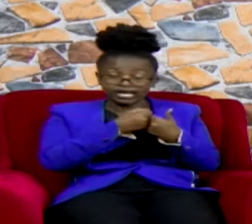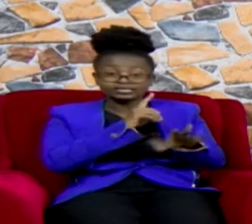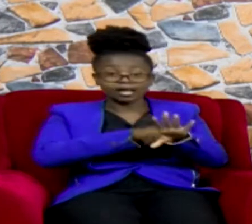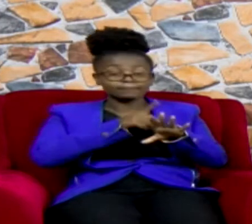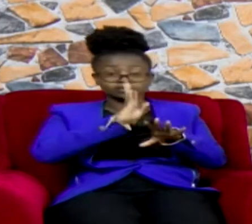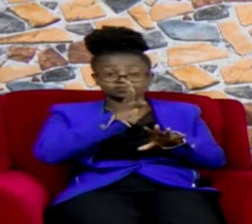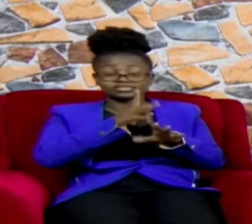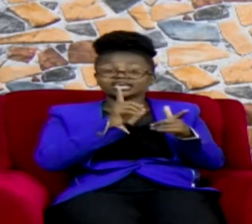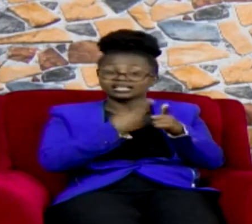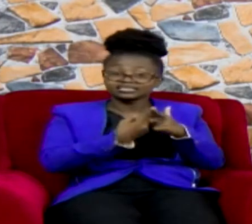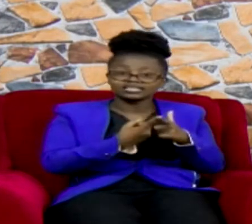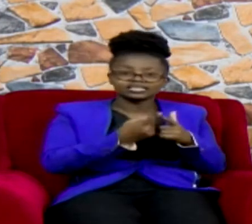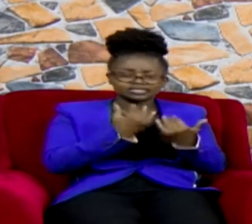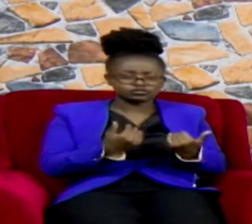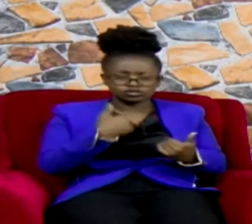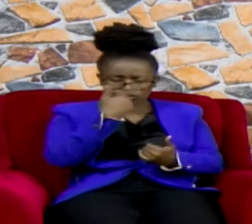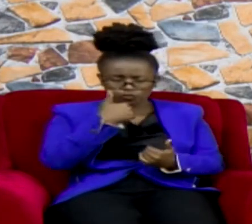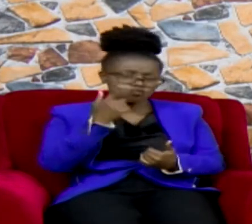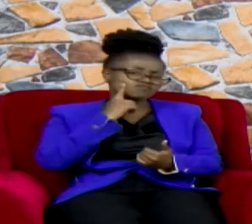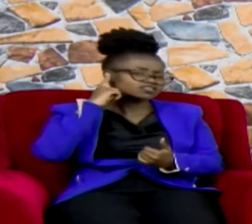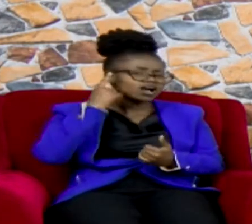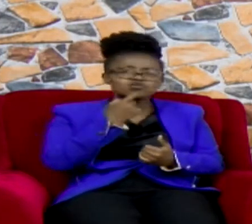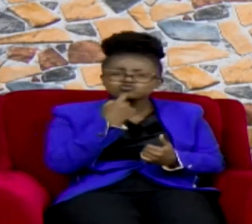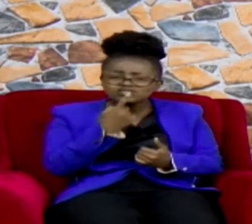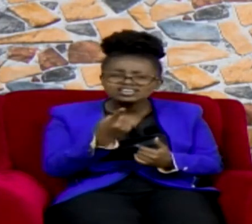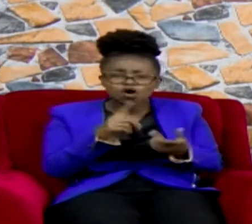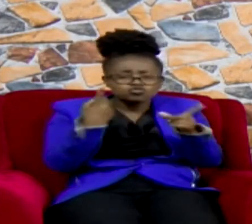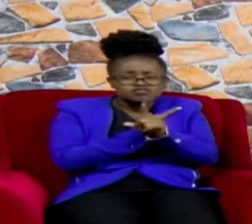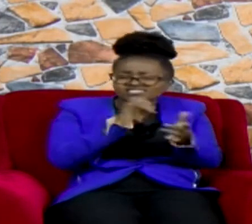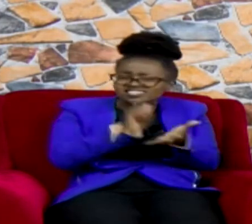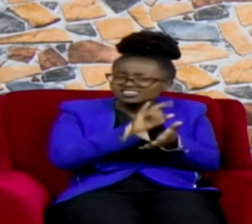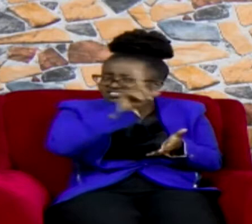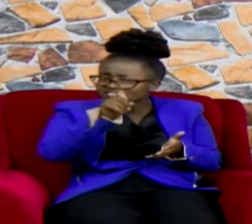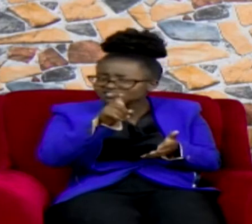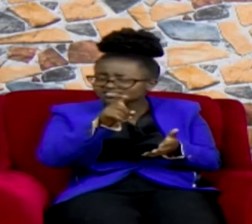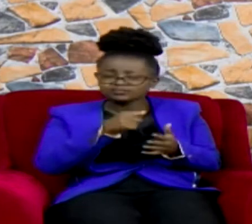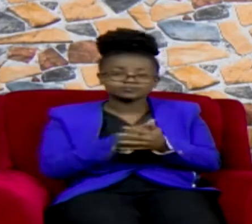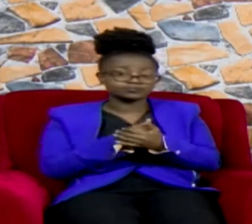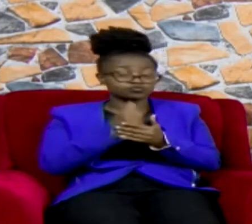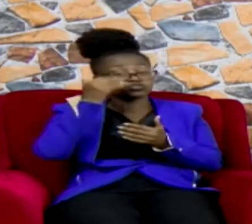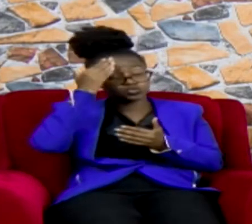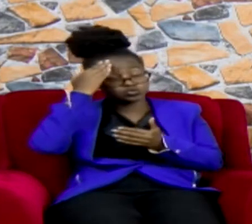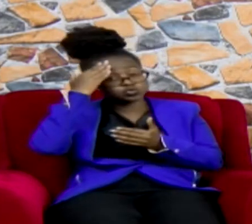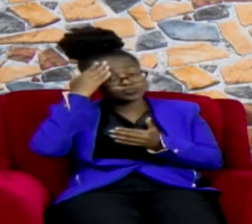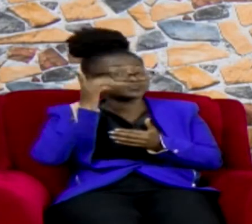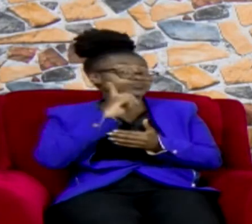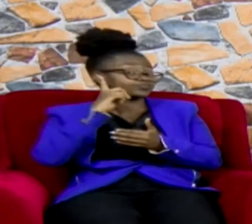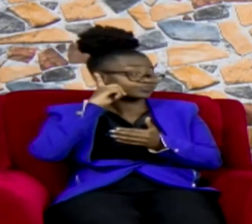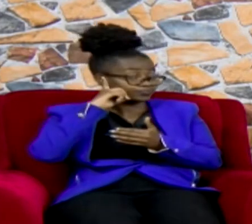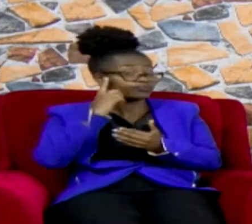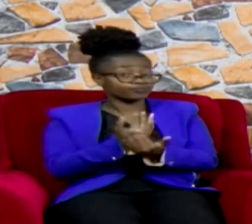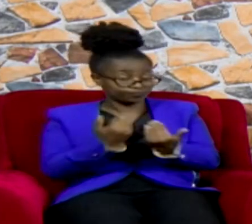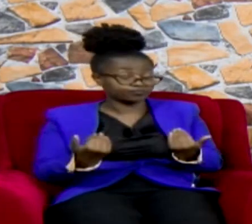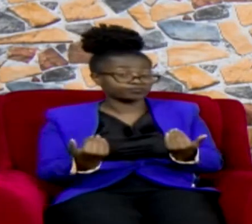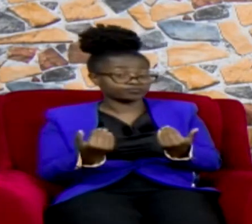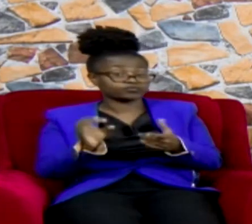and a child actually being deaf, how do you tell it apart before we go to intervention? You know, a deaf child or